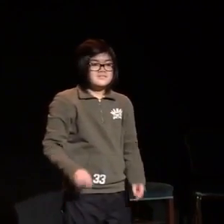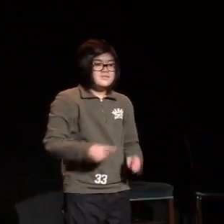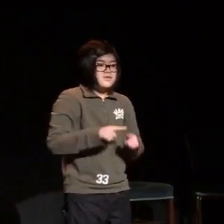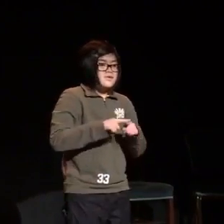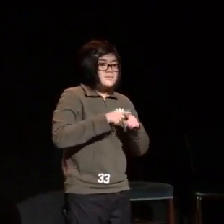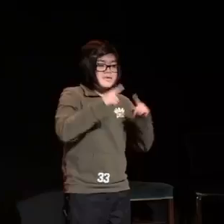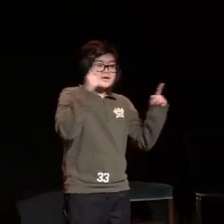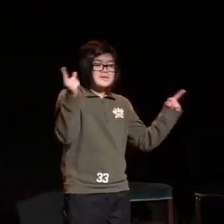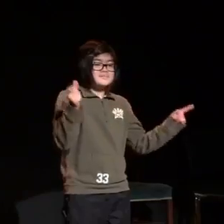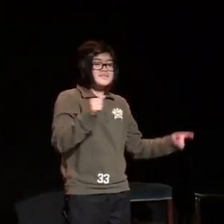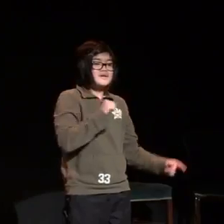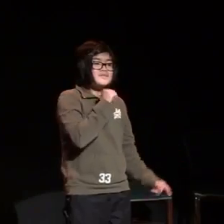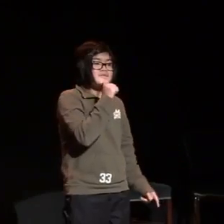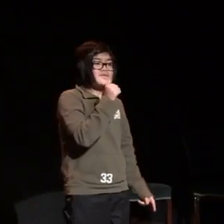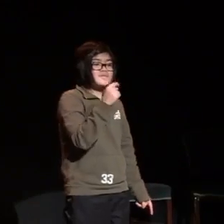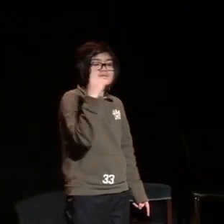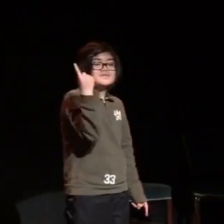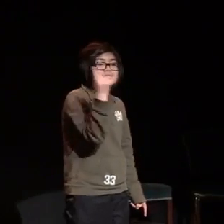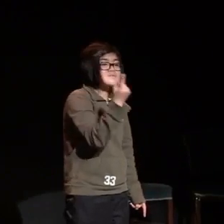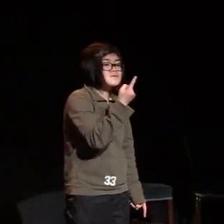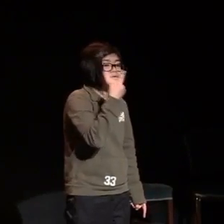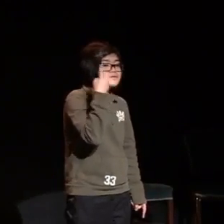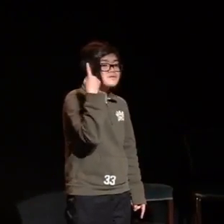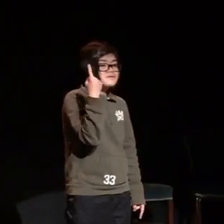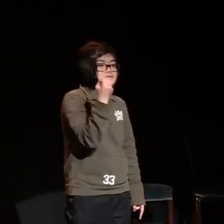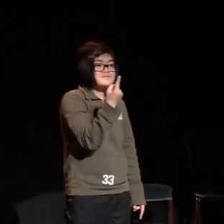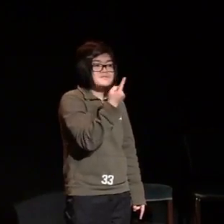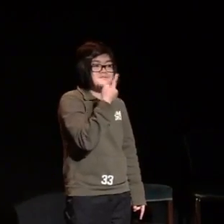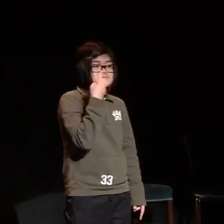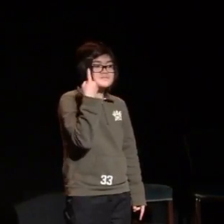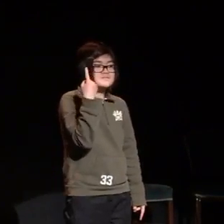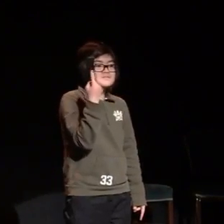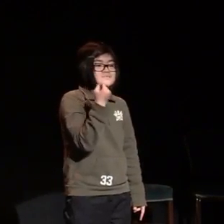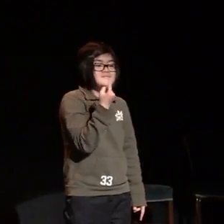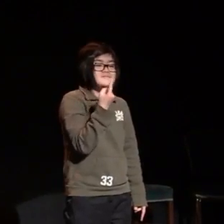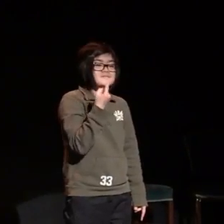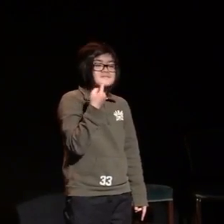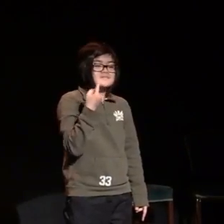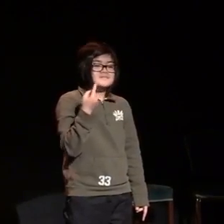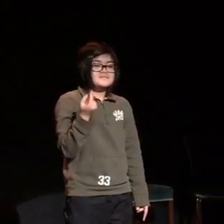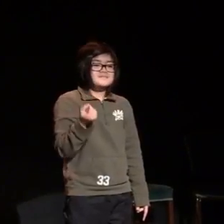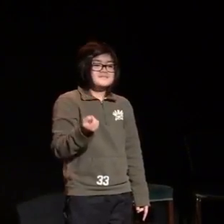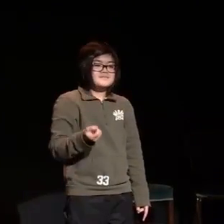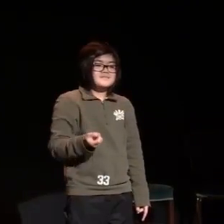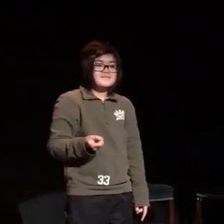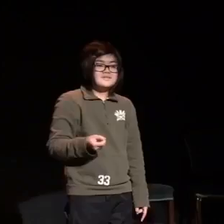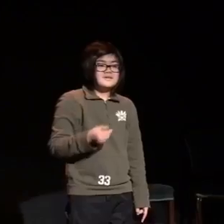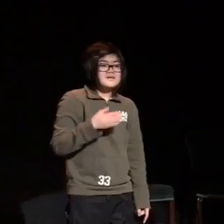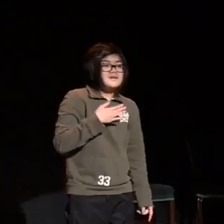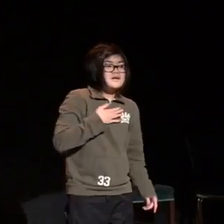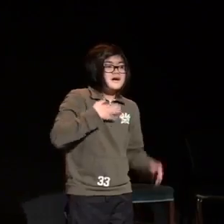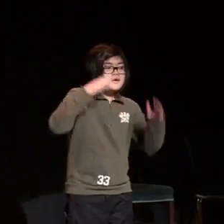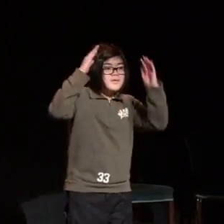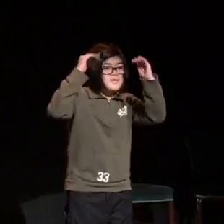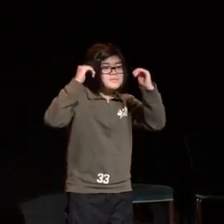I don't think Sonny's going sorry. I hope